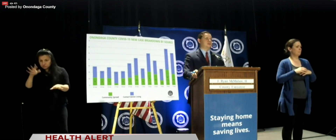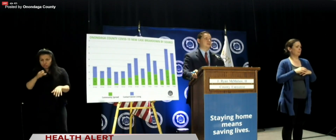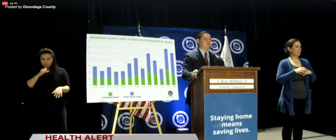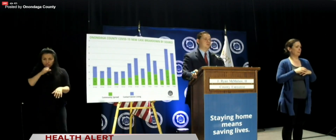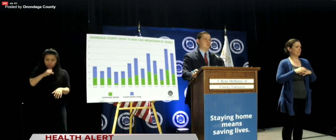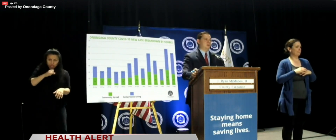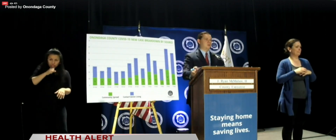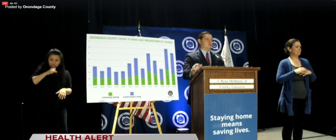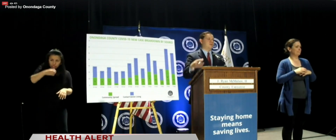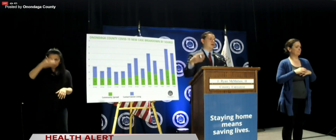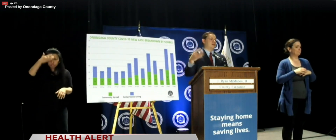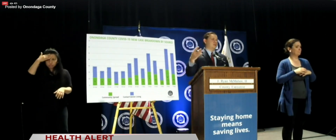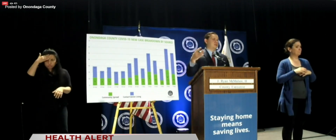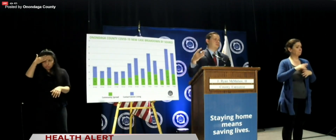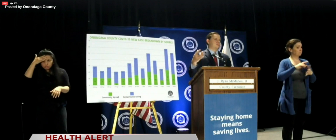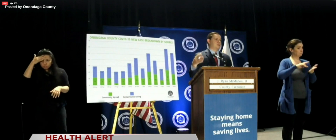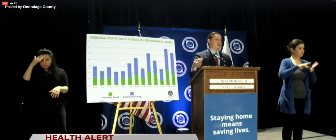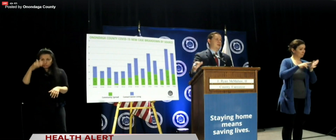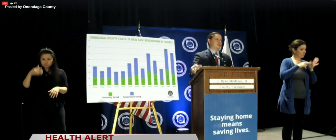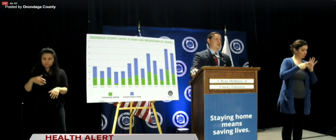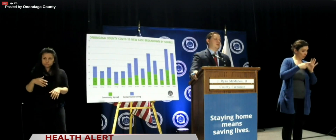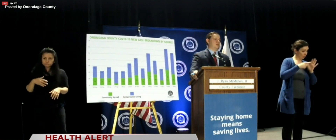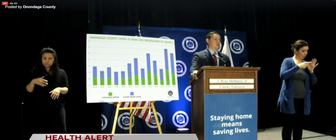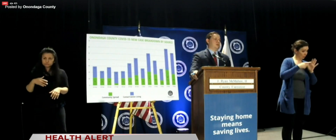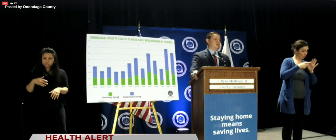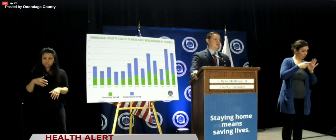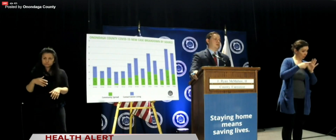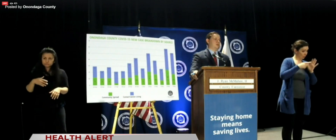then they would fall into the symptomatic category.